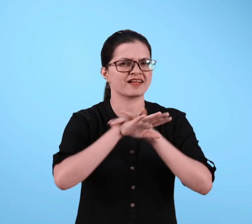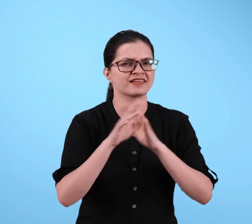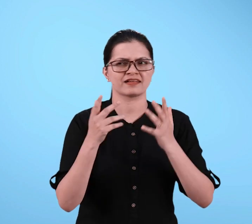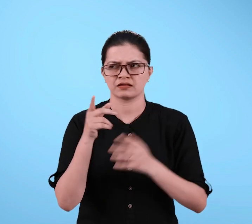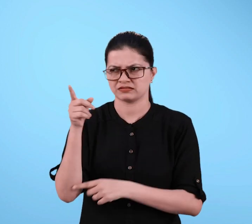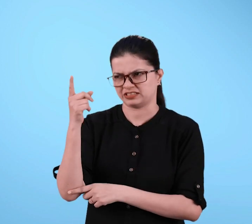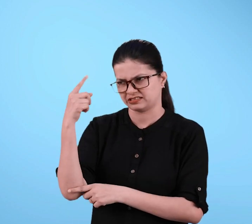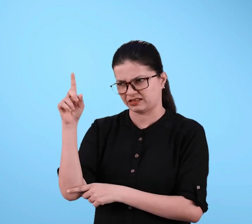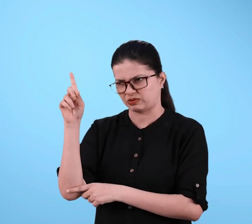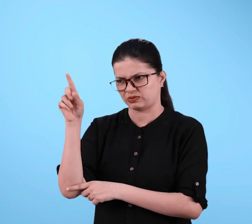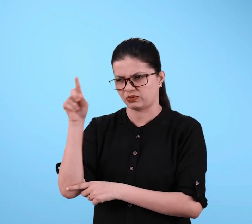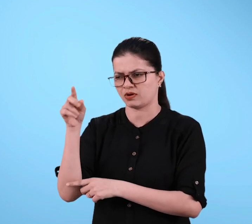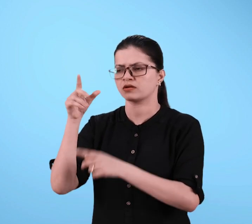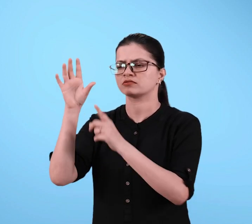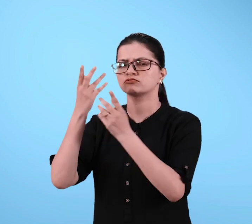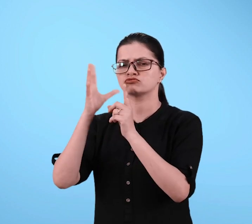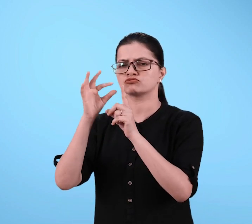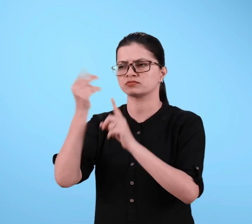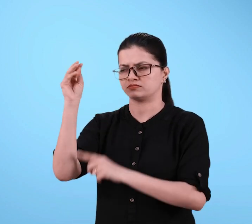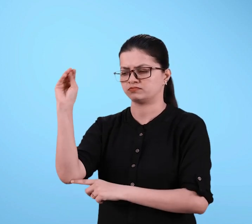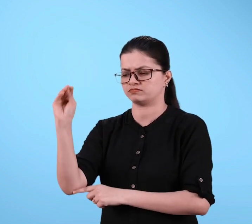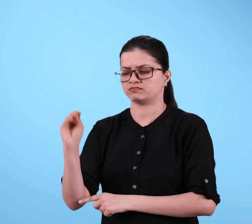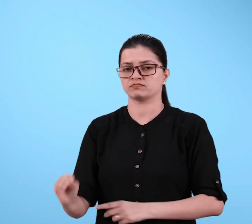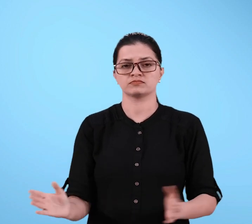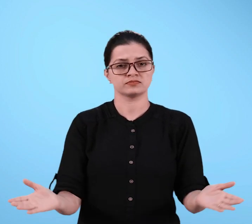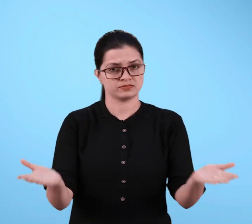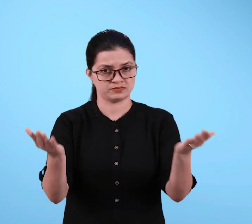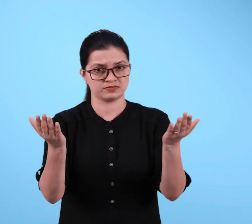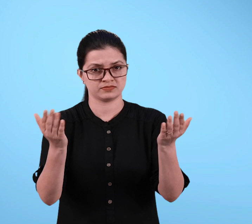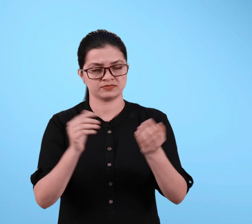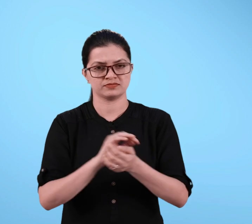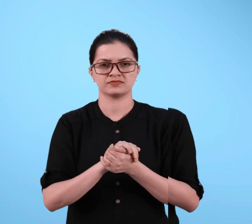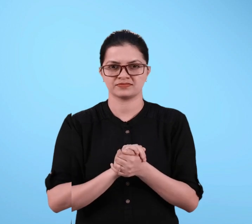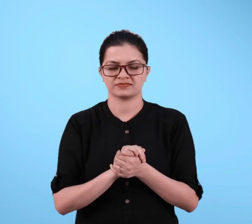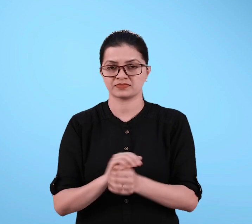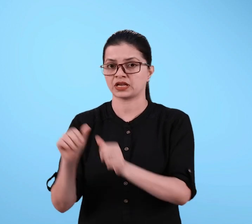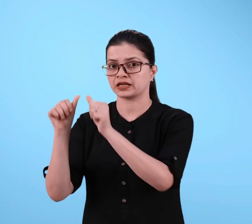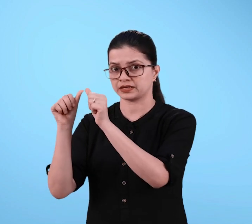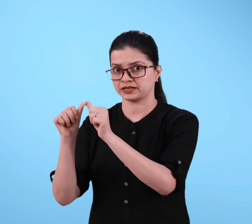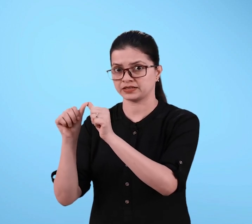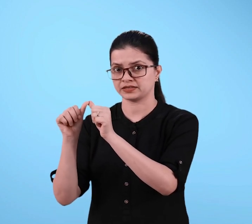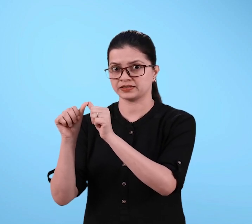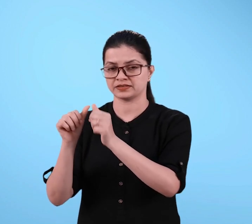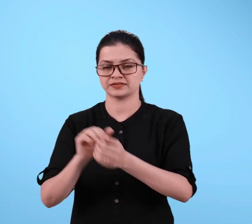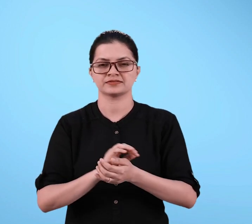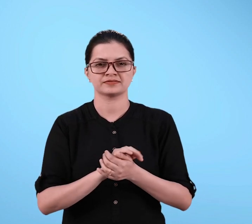false. Yarn is A. made from